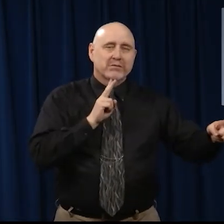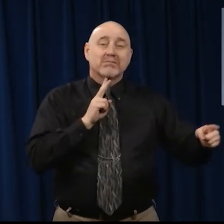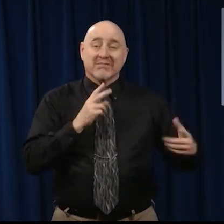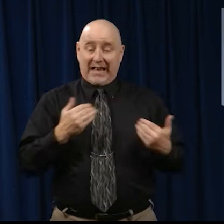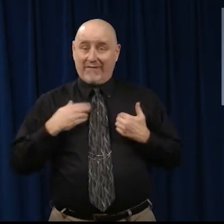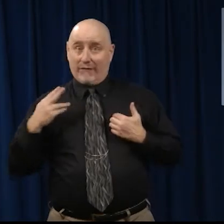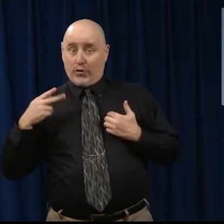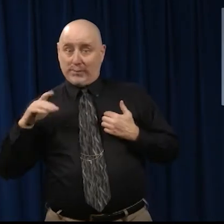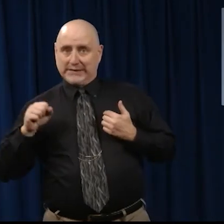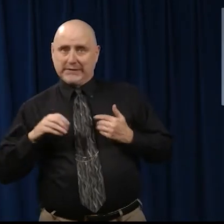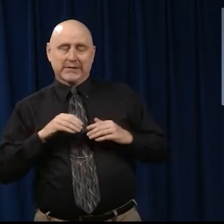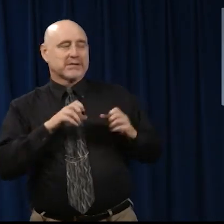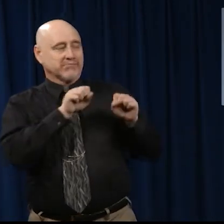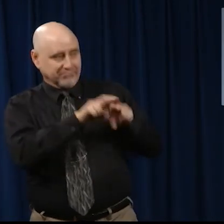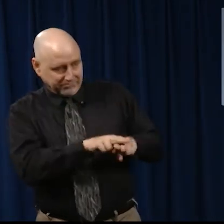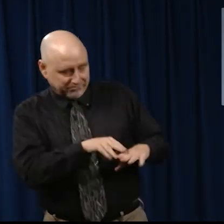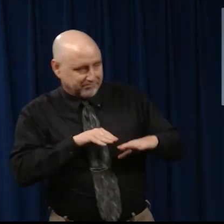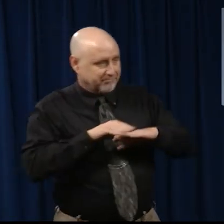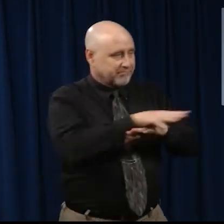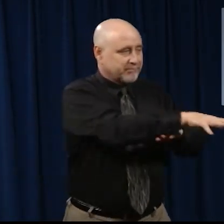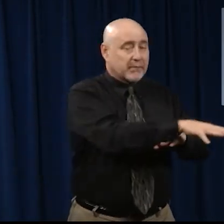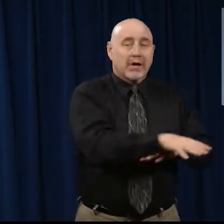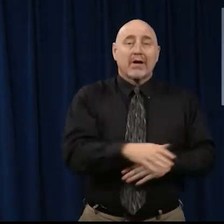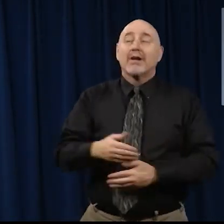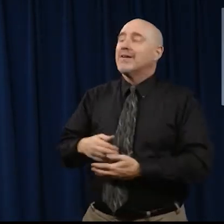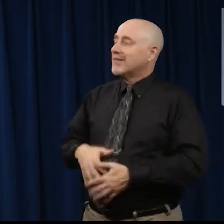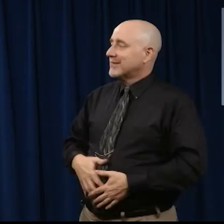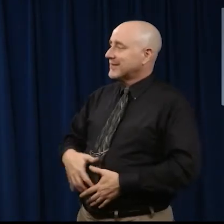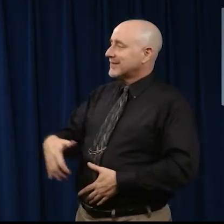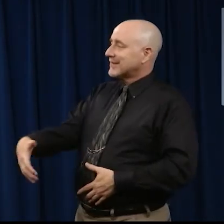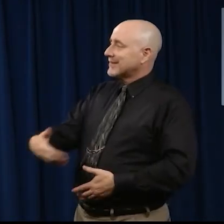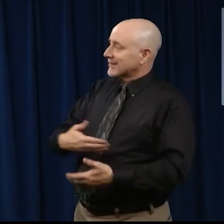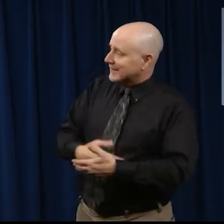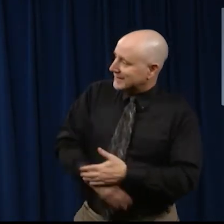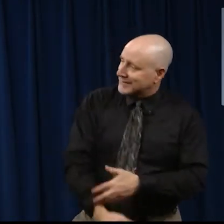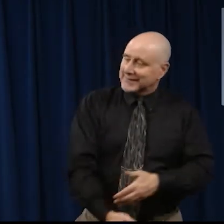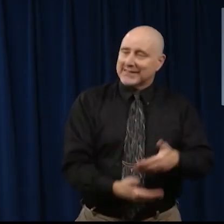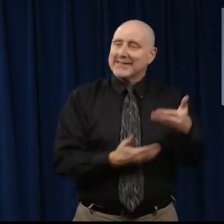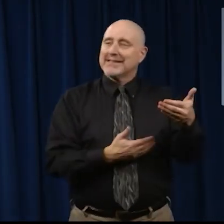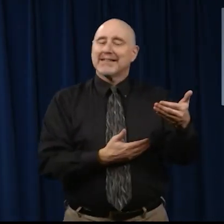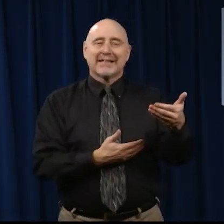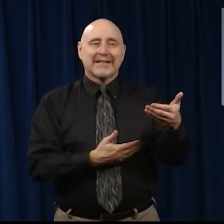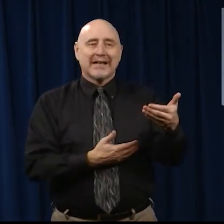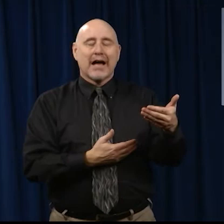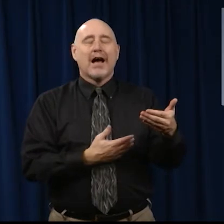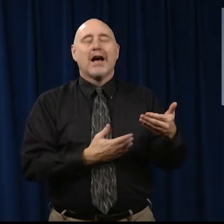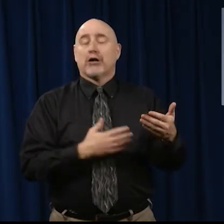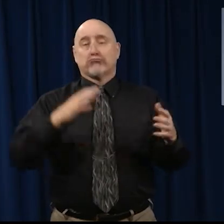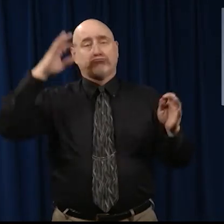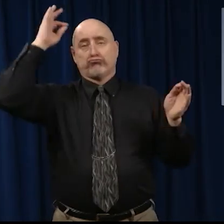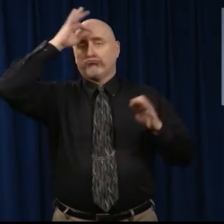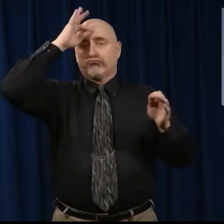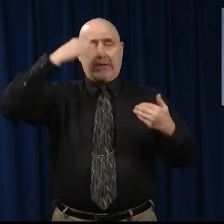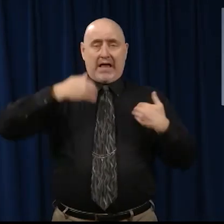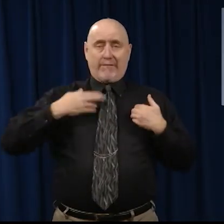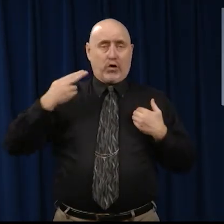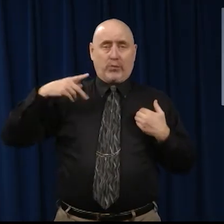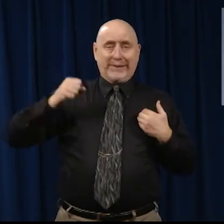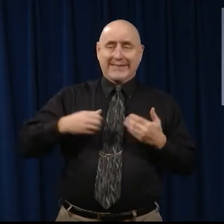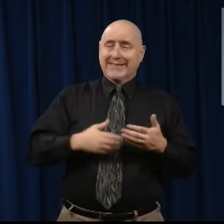and you infected her with herpes. And she has a child that she had no way to know she had herpes.